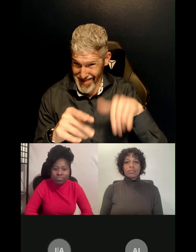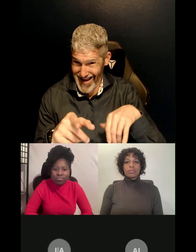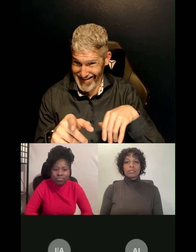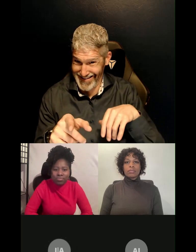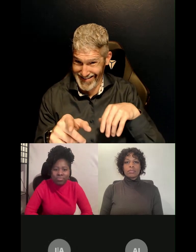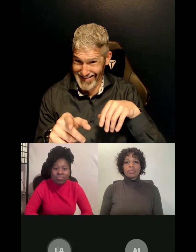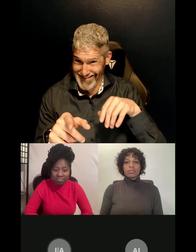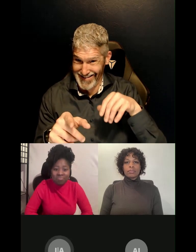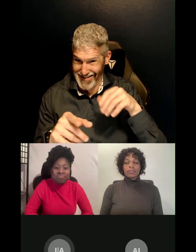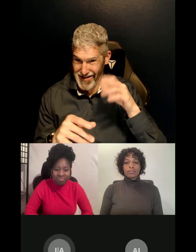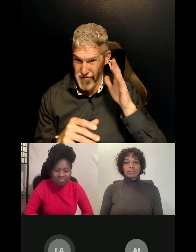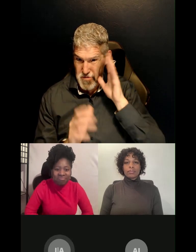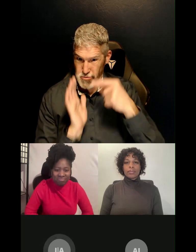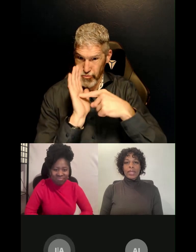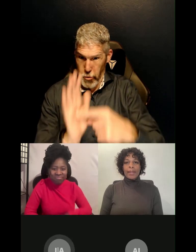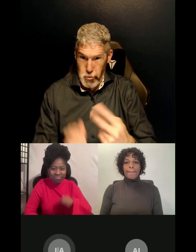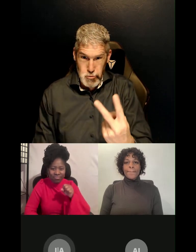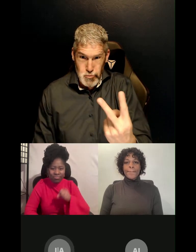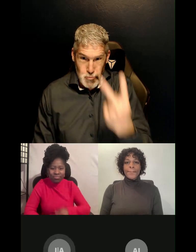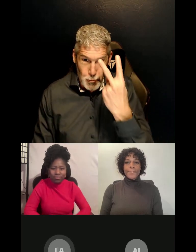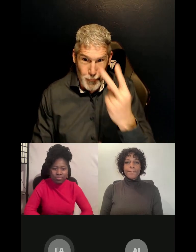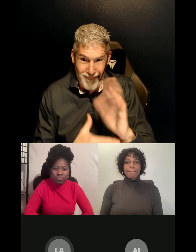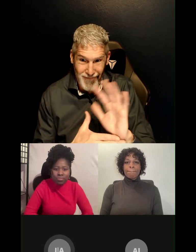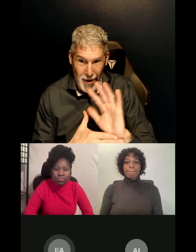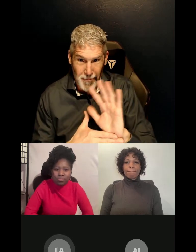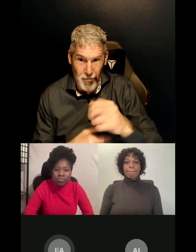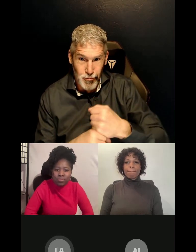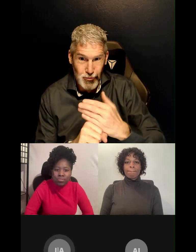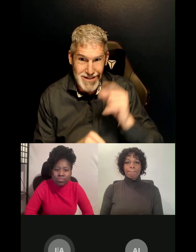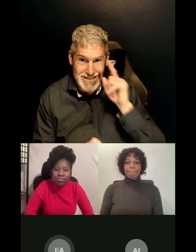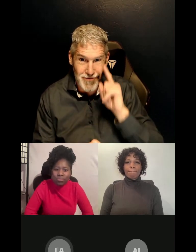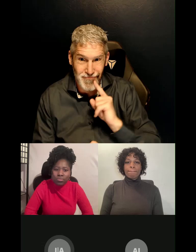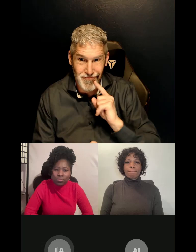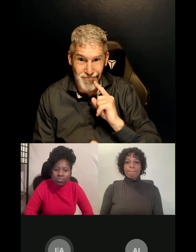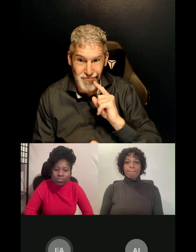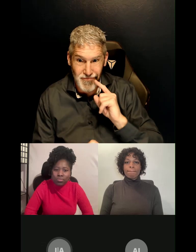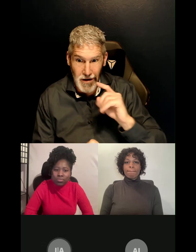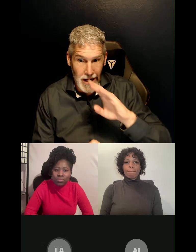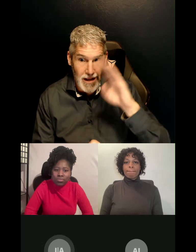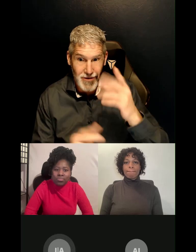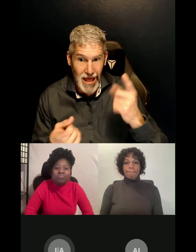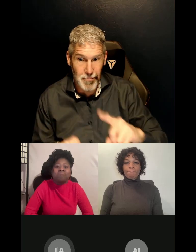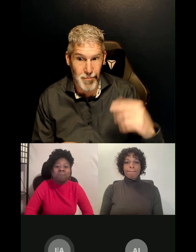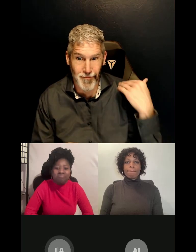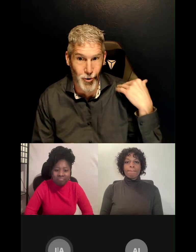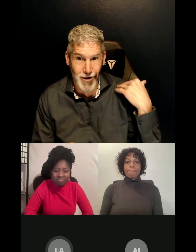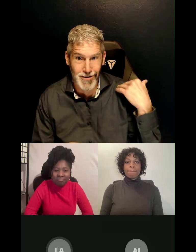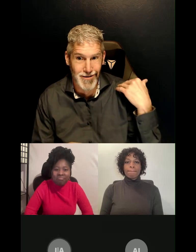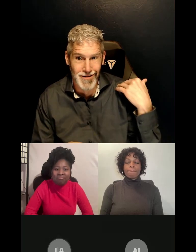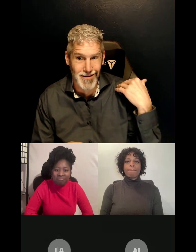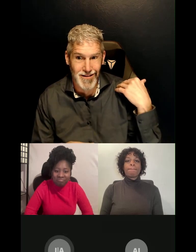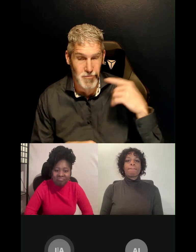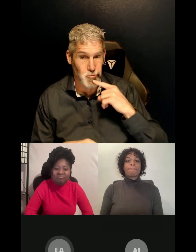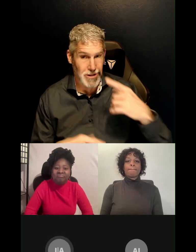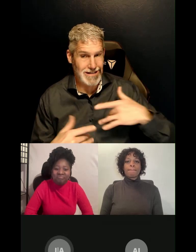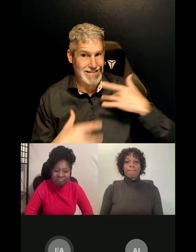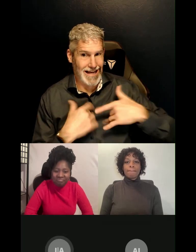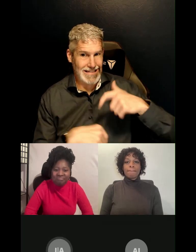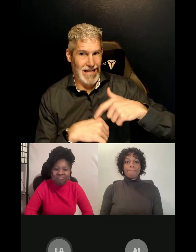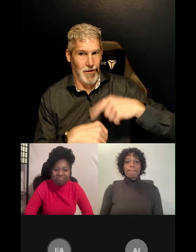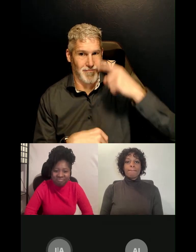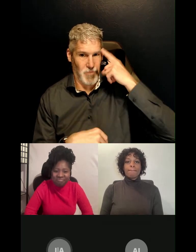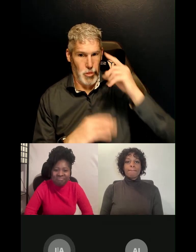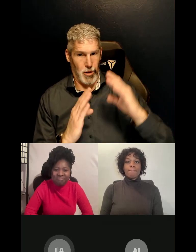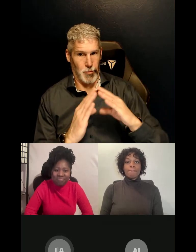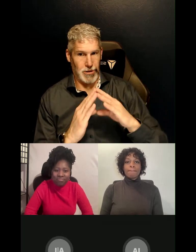Festival. Have you heard about what's happening? They're going to show 2 films that are made by deaf. That has never